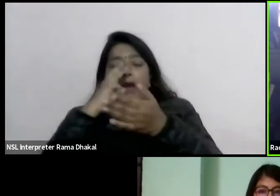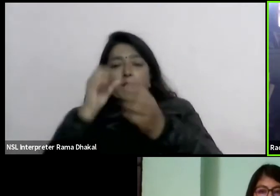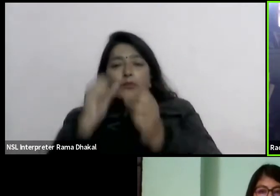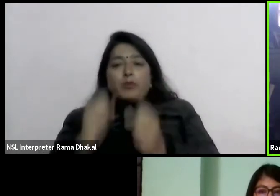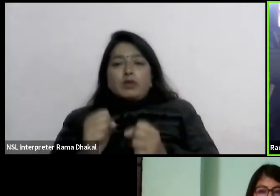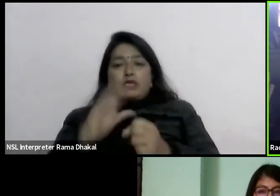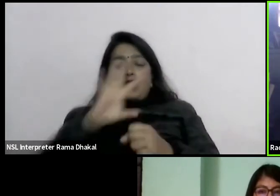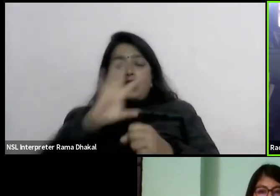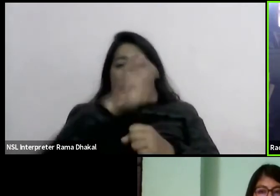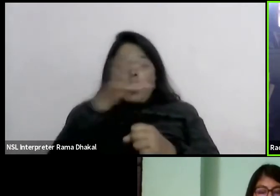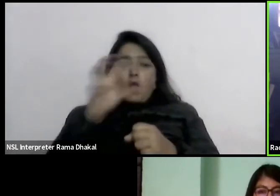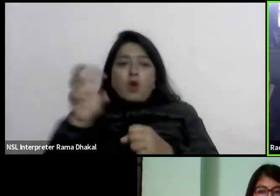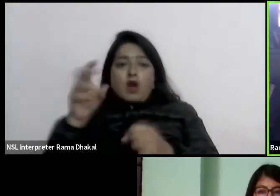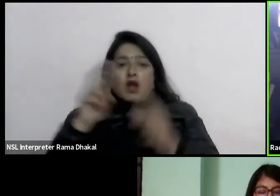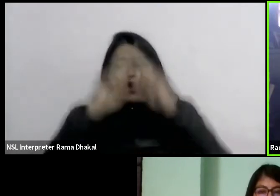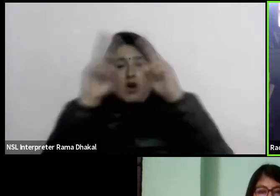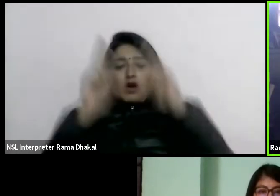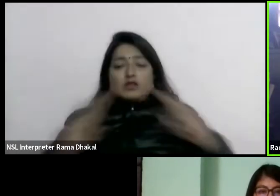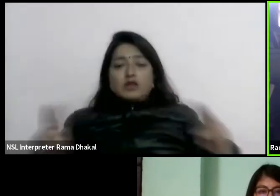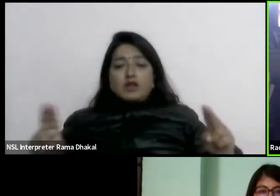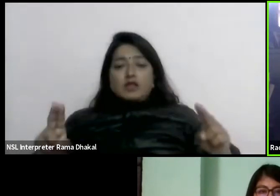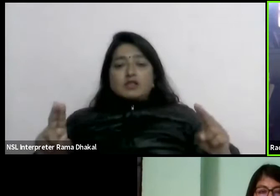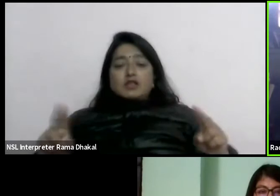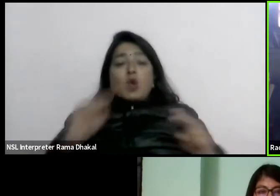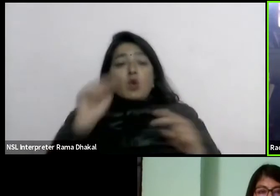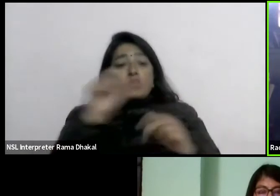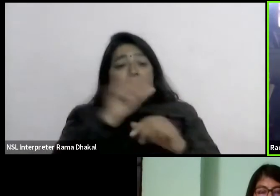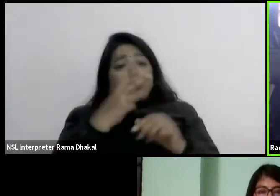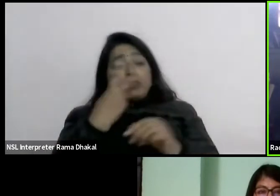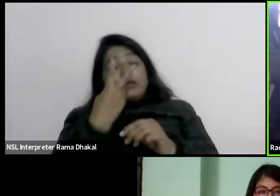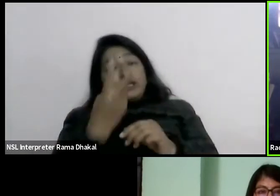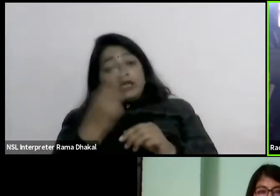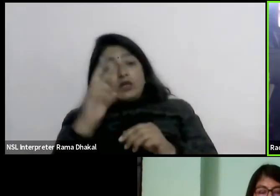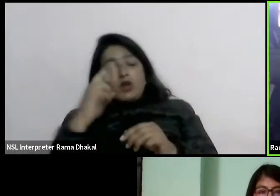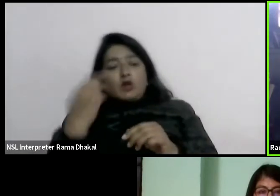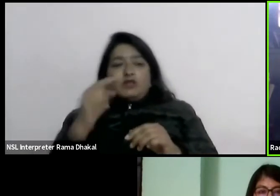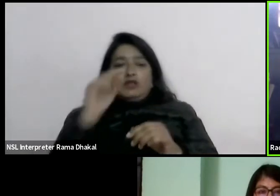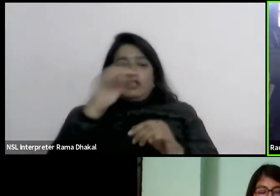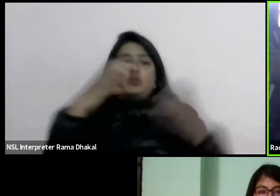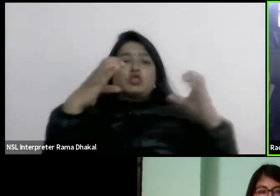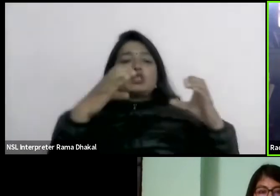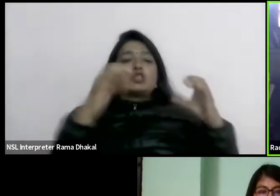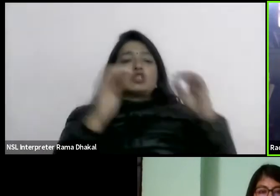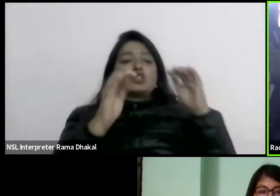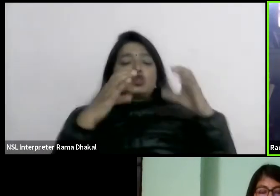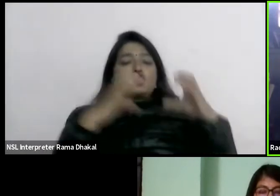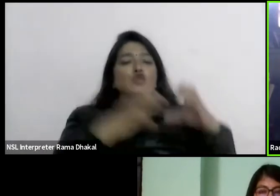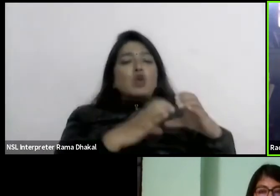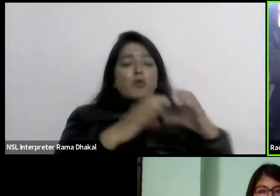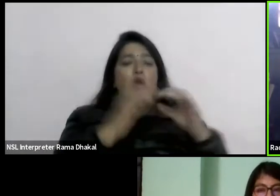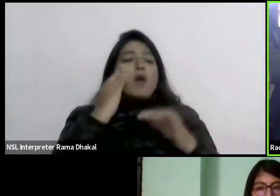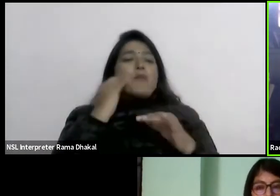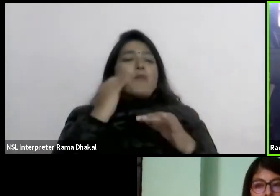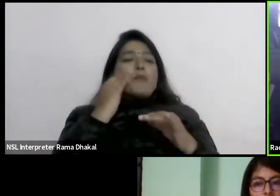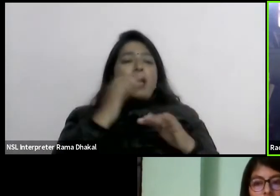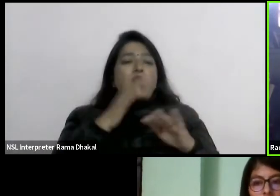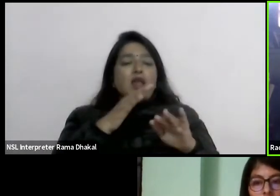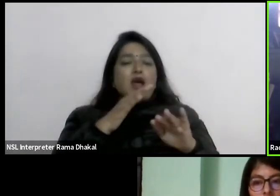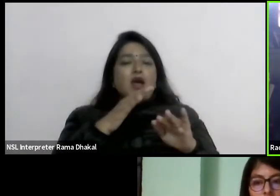and international, who would be witness. Then the communities where the women